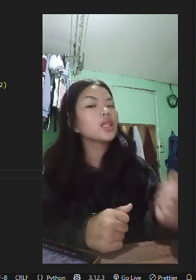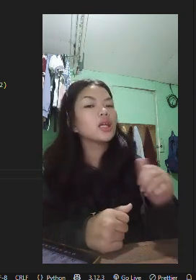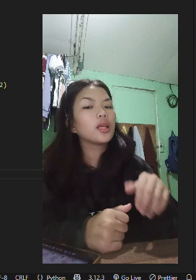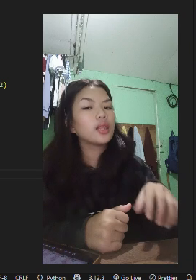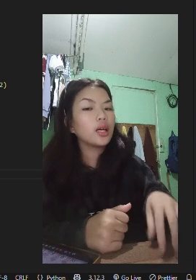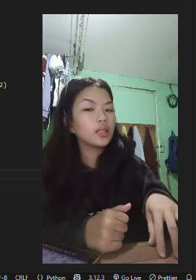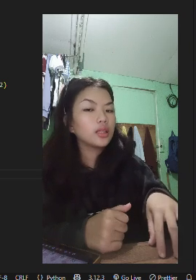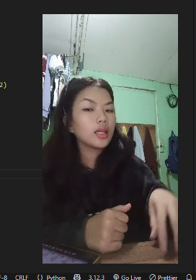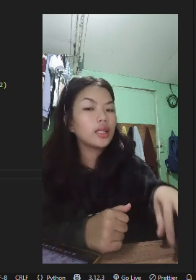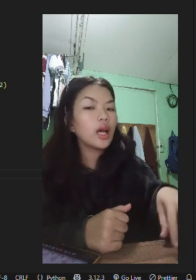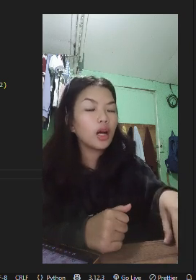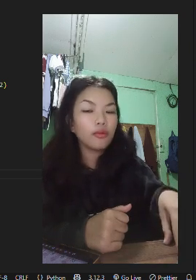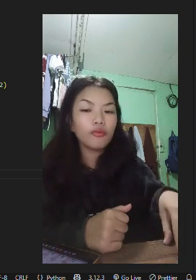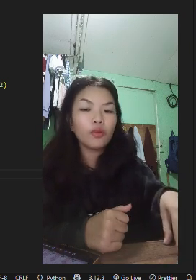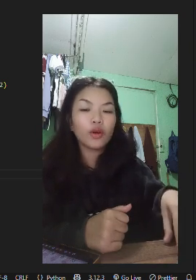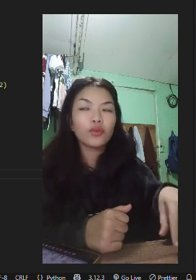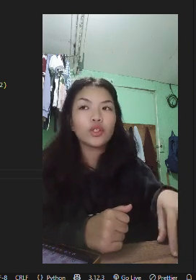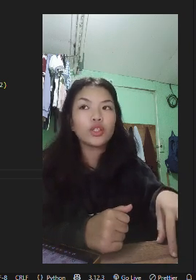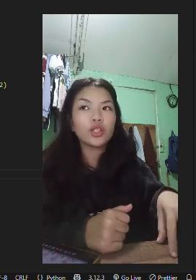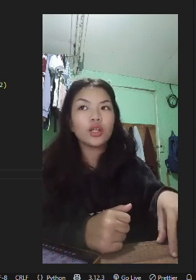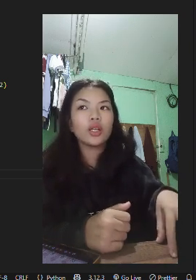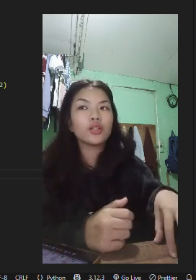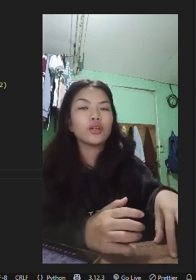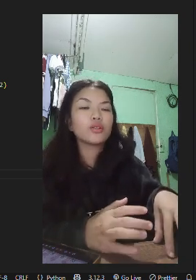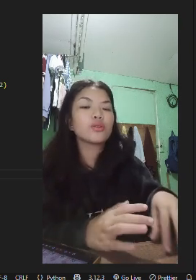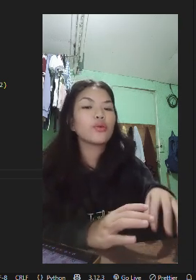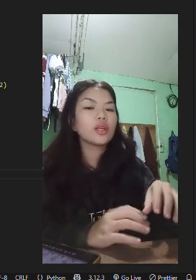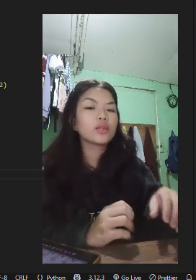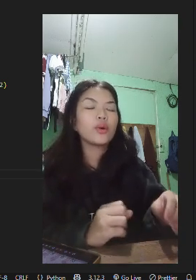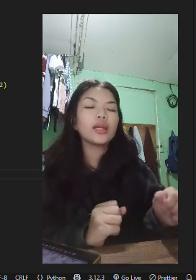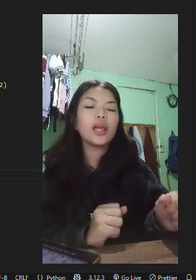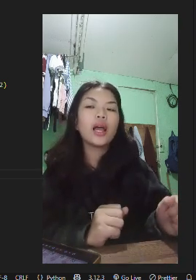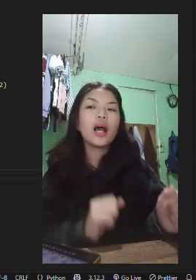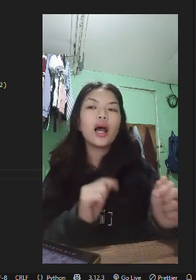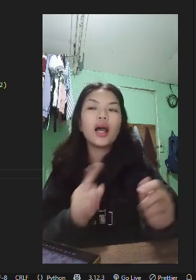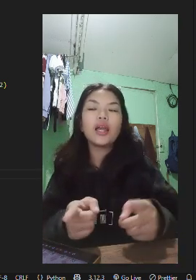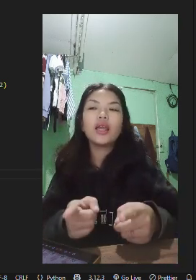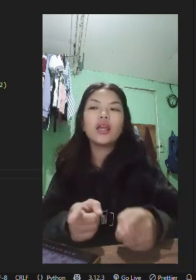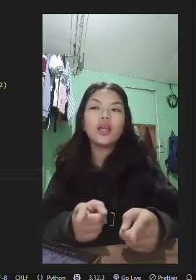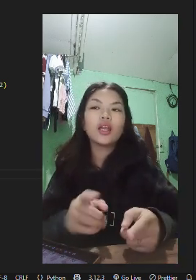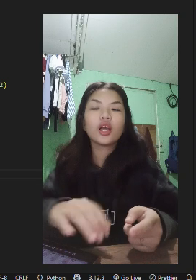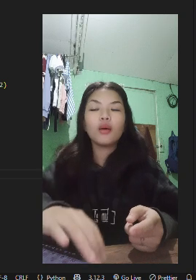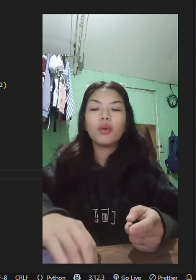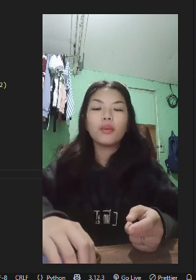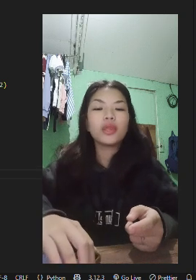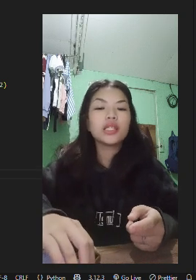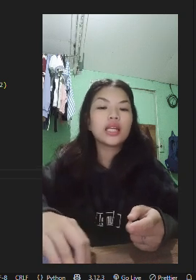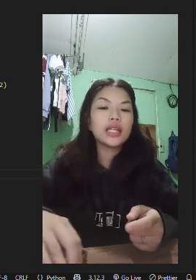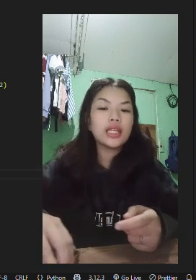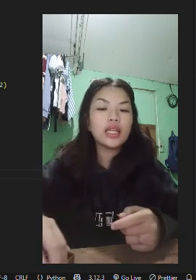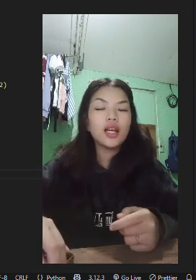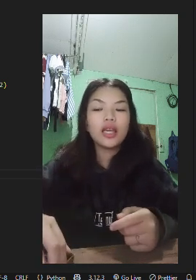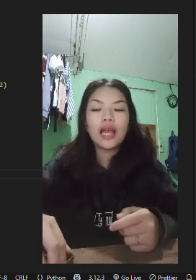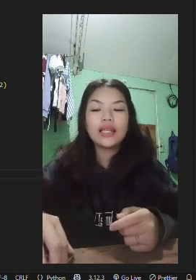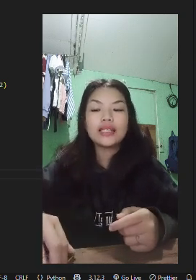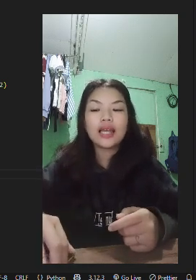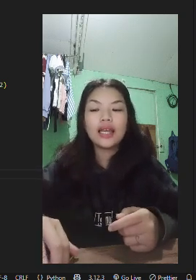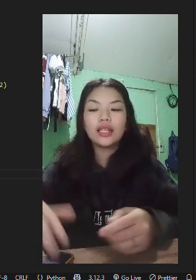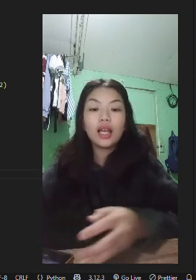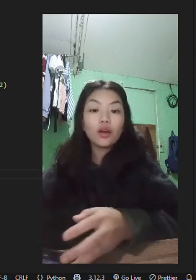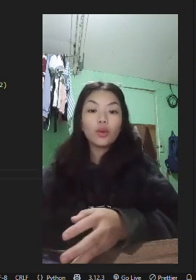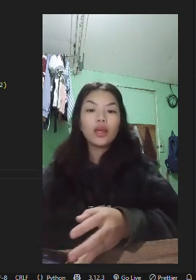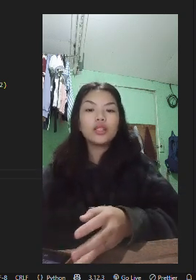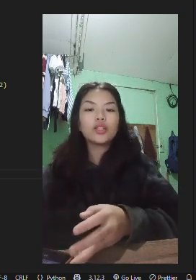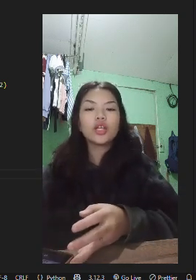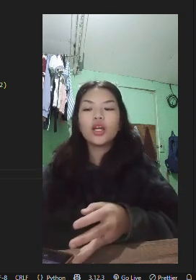vision that can help for future generations. So that's why I come up with this idea, a hand